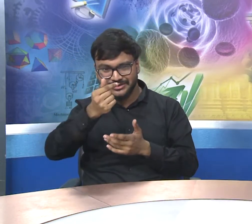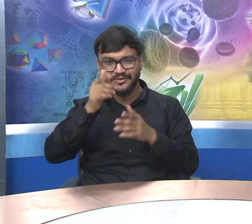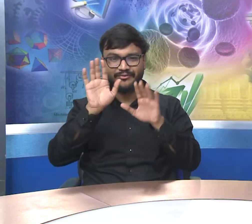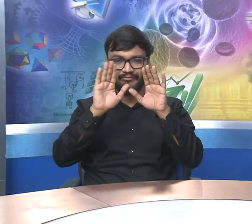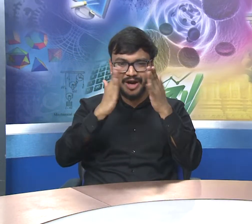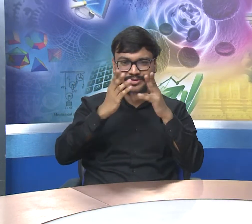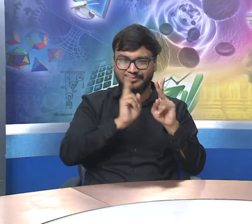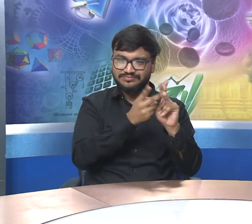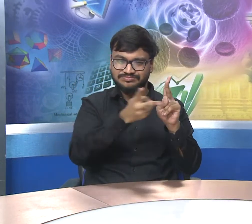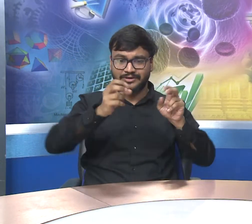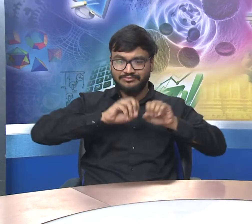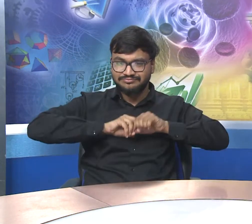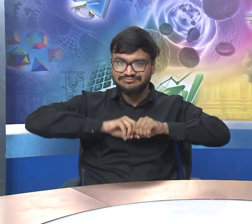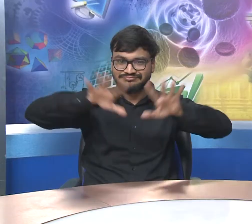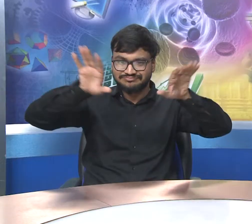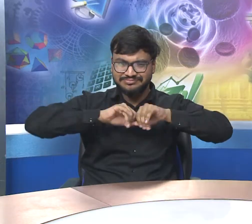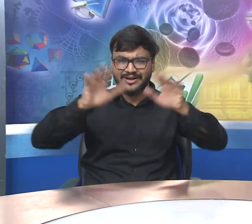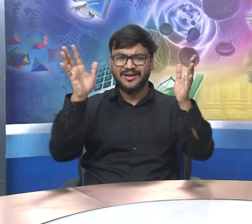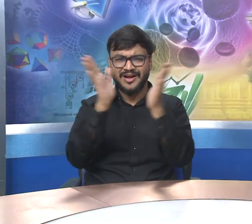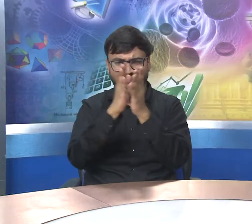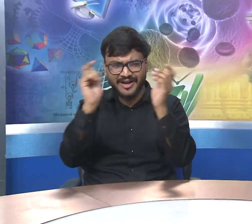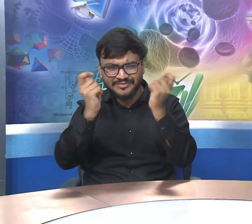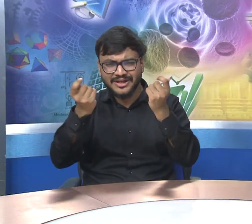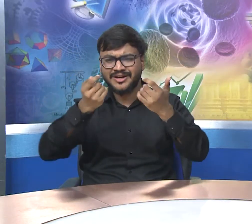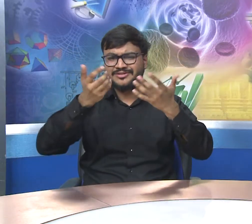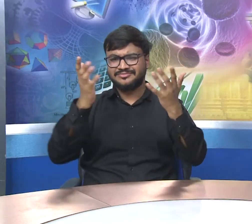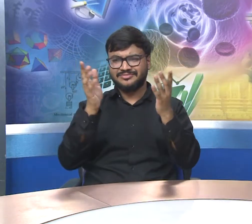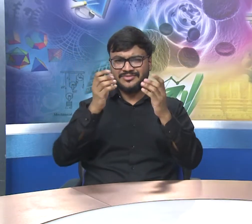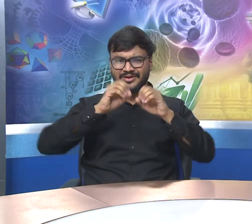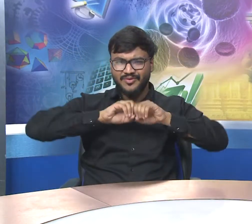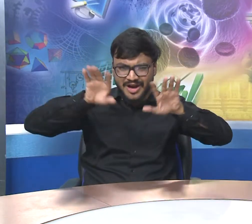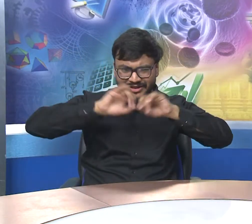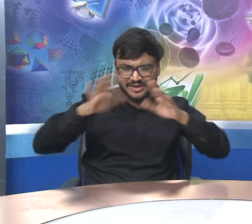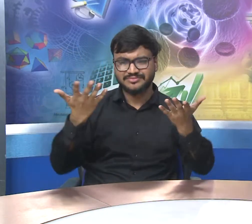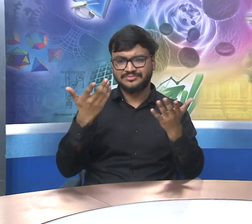of regional differences in Indian Sign Language.